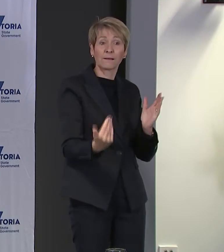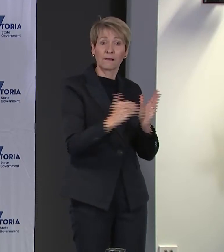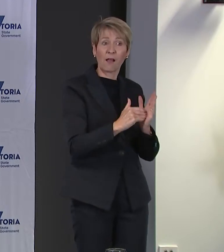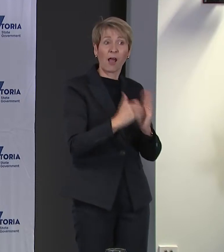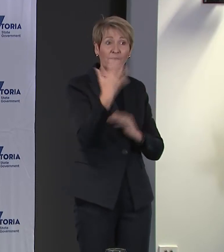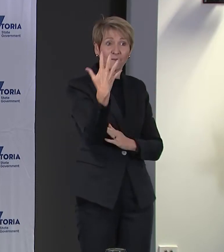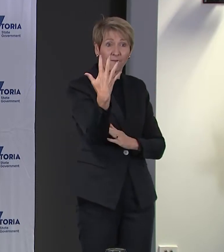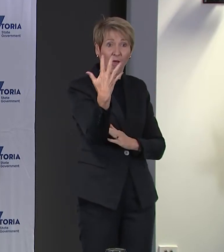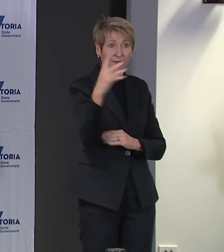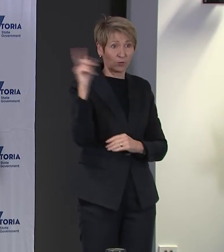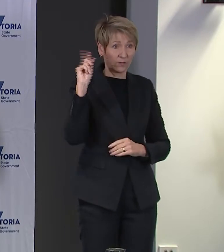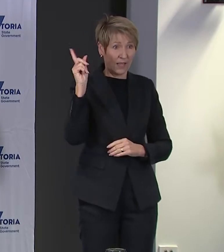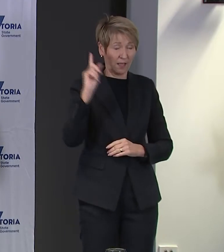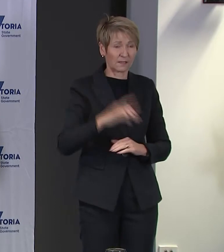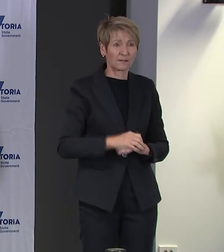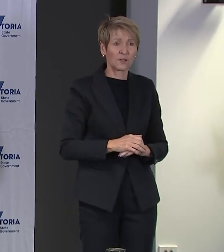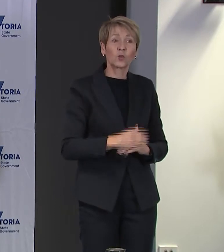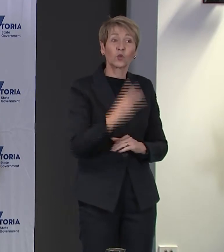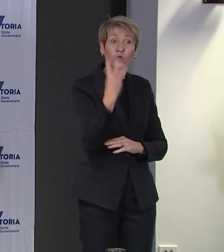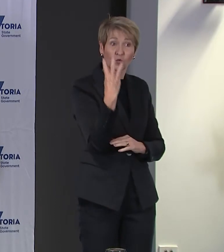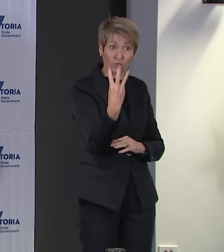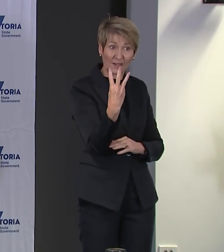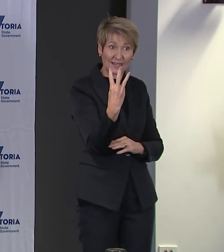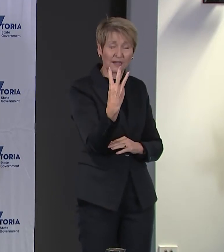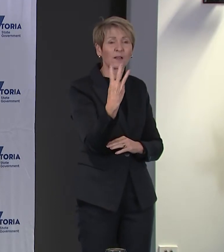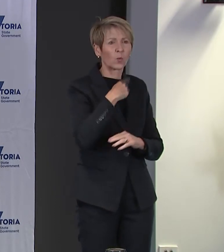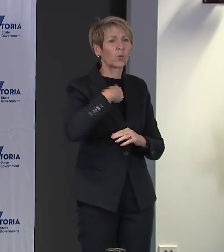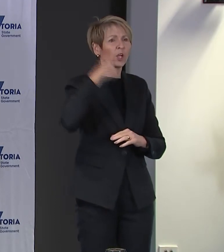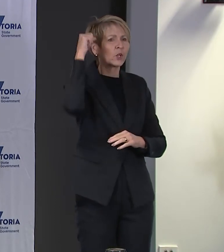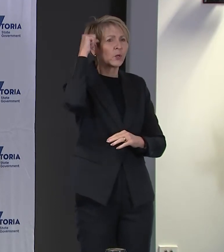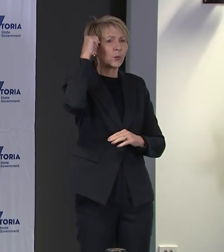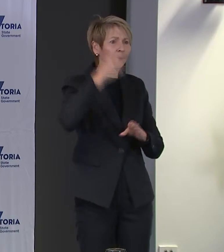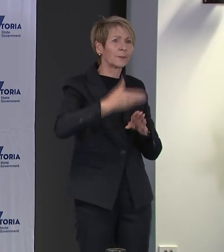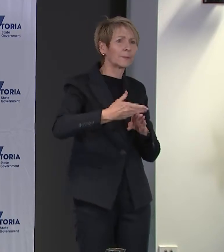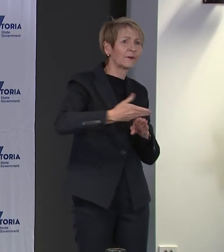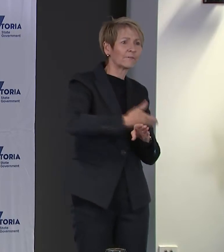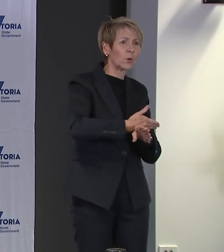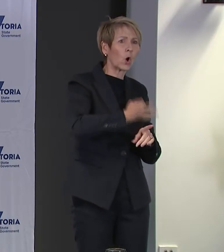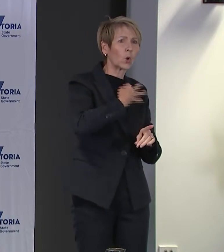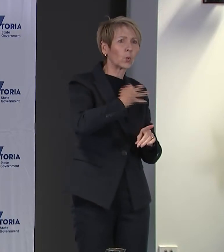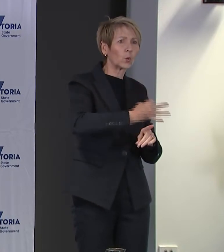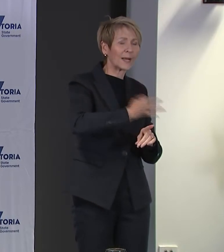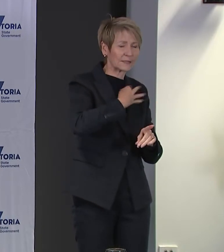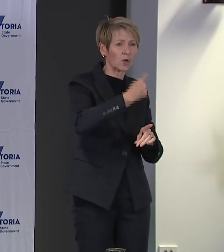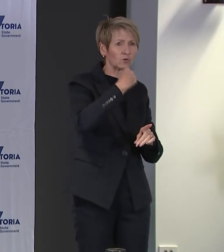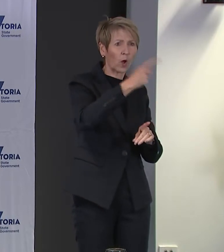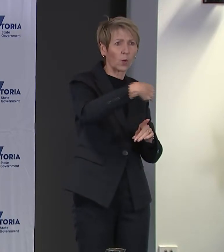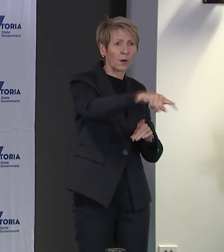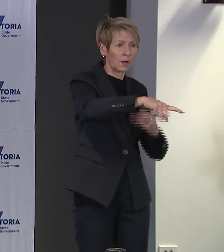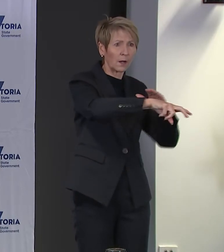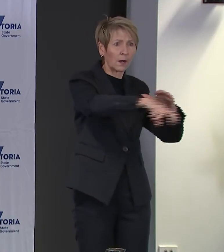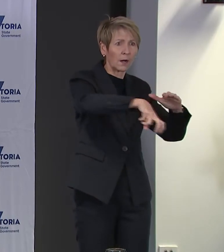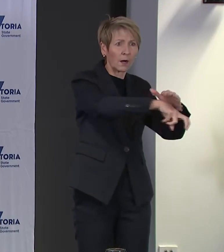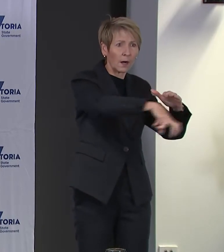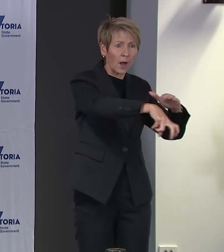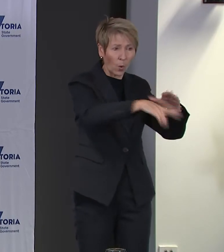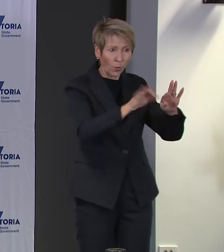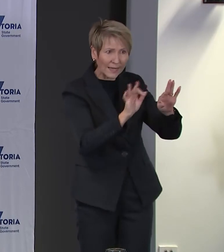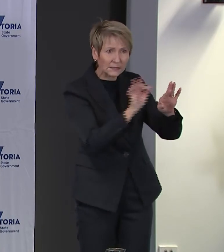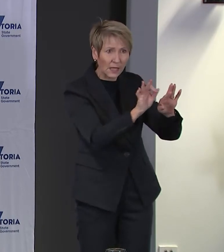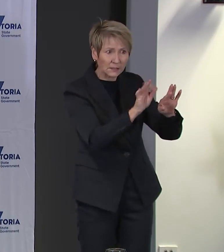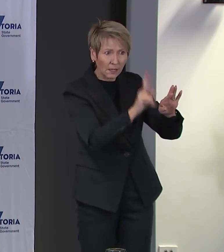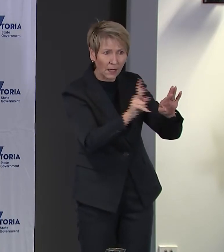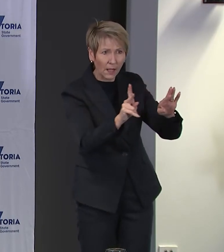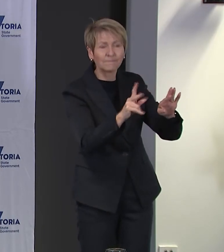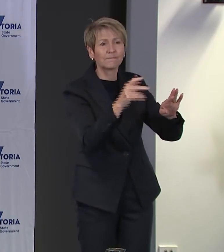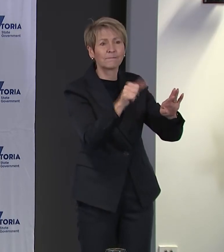today. And as the Minister has said, 3 of those are with existing primary close contacts and 2 are new community cases.